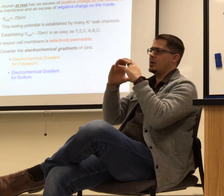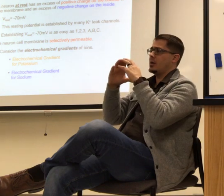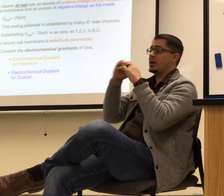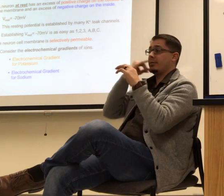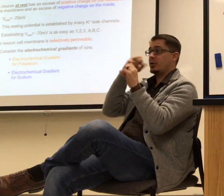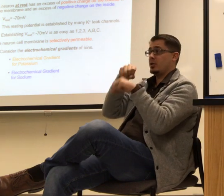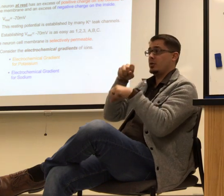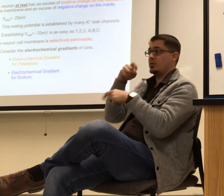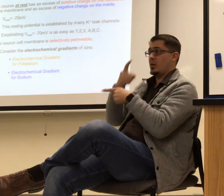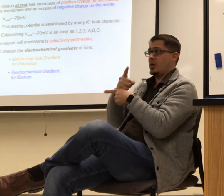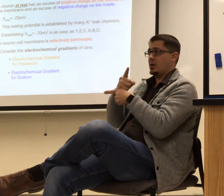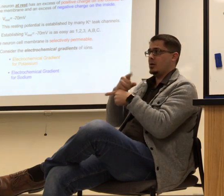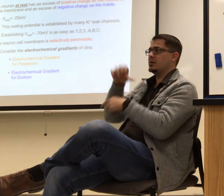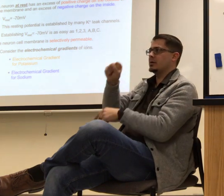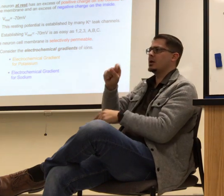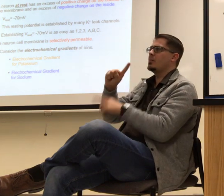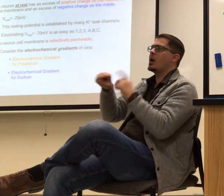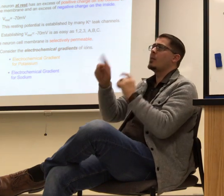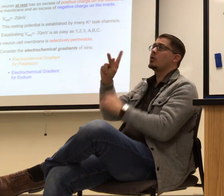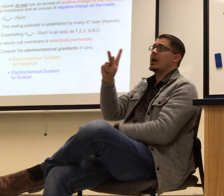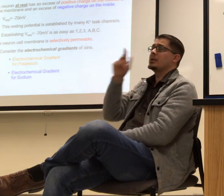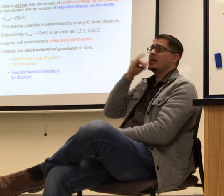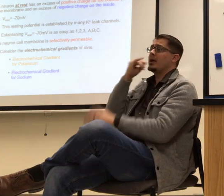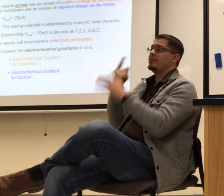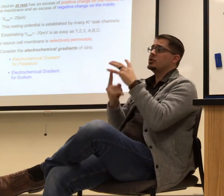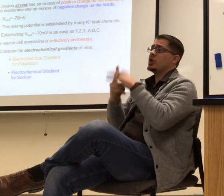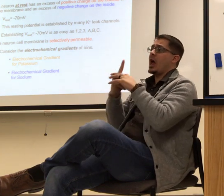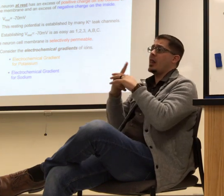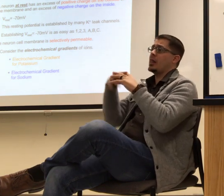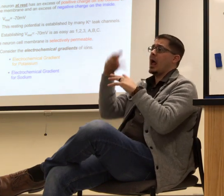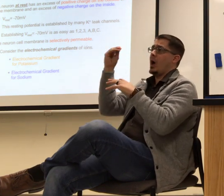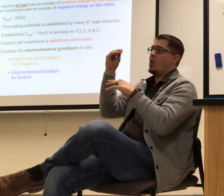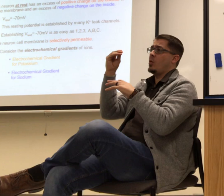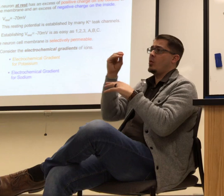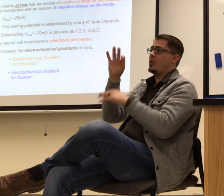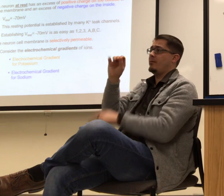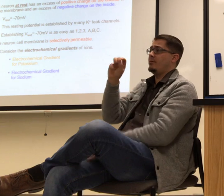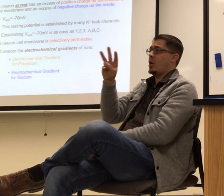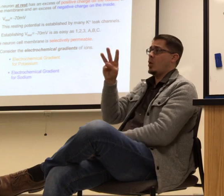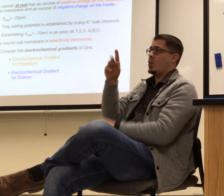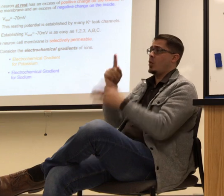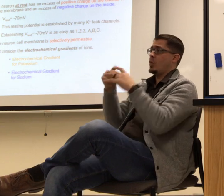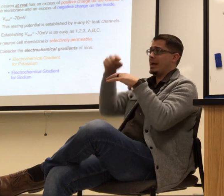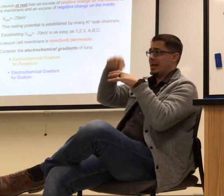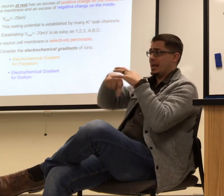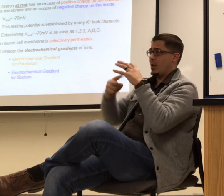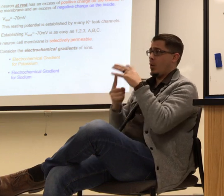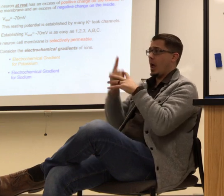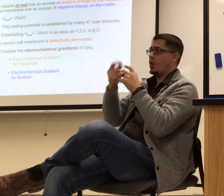yes. What about for potassium? If there was a channel for it to flow through, would it flow in or out?